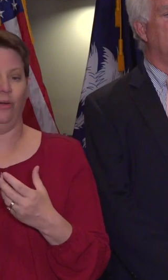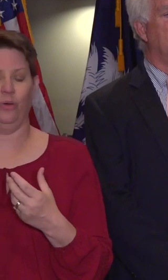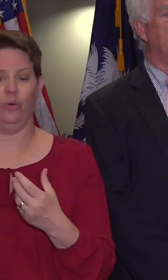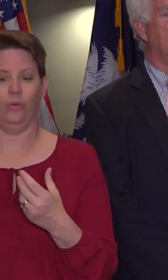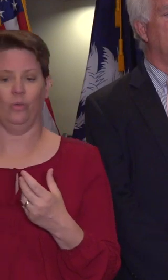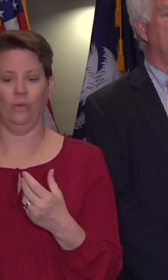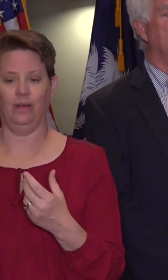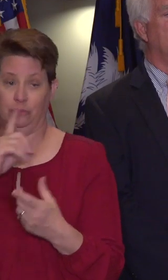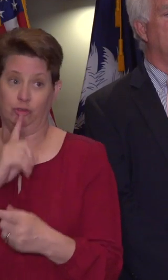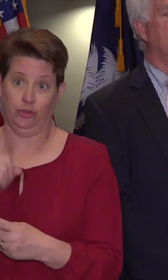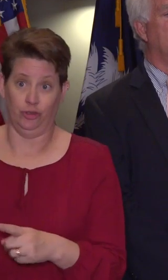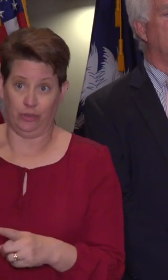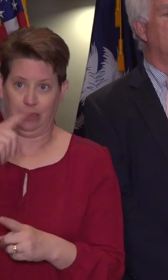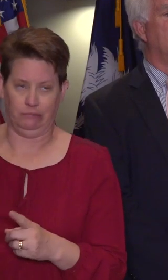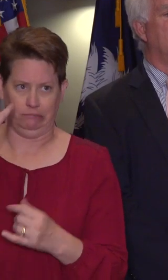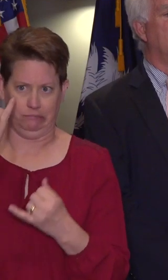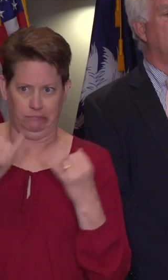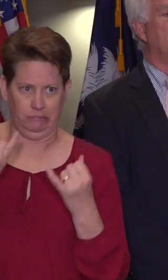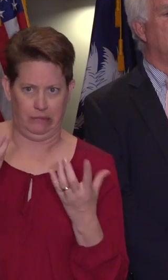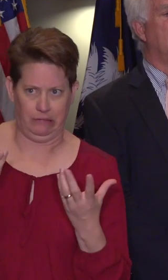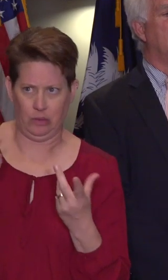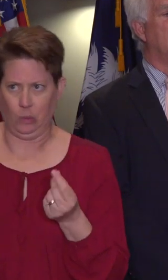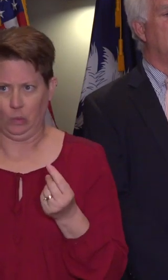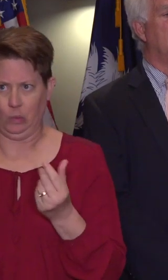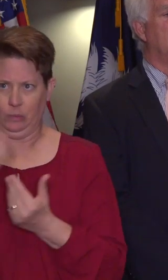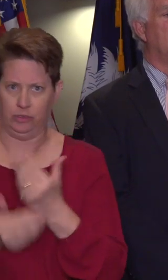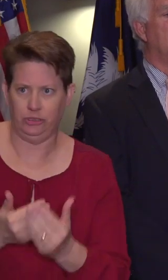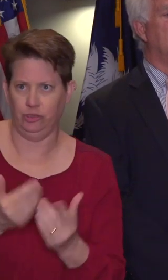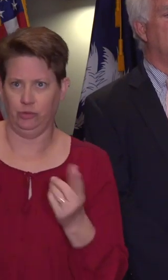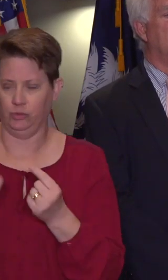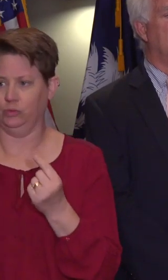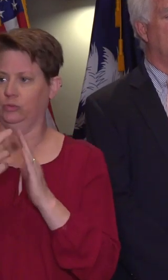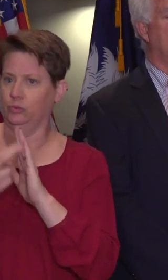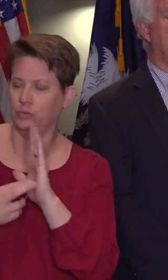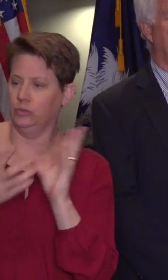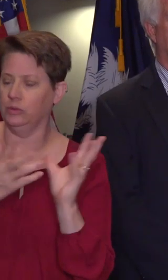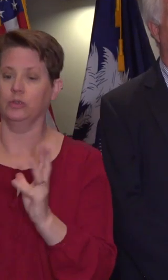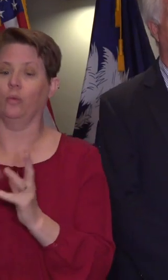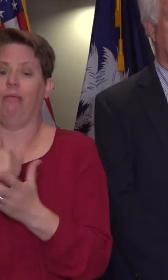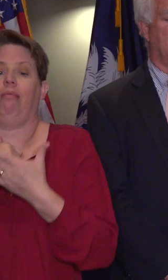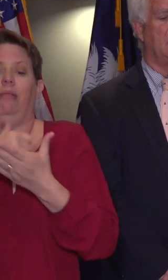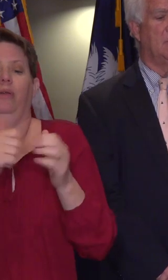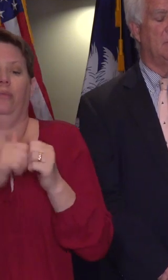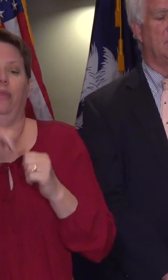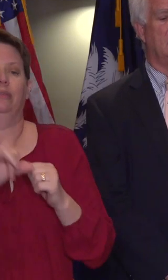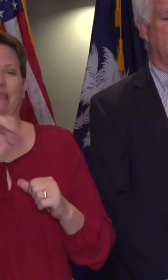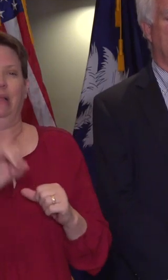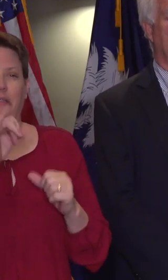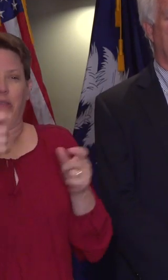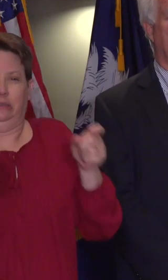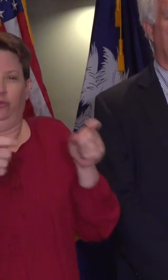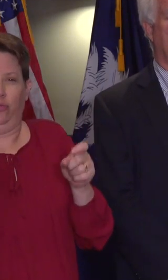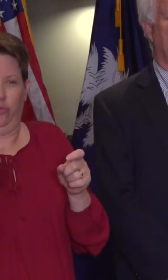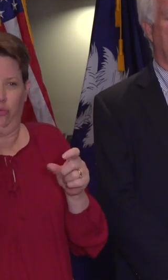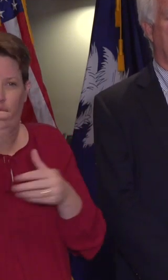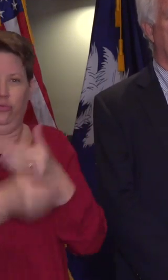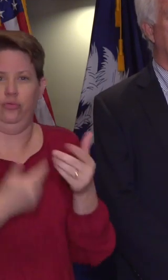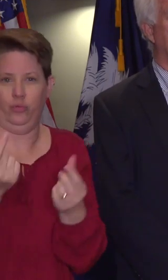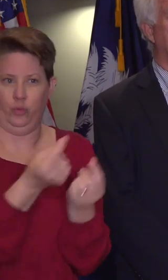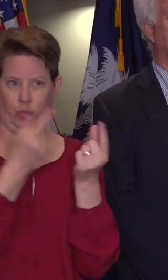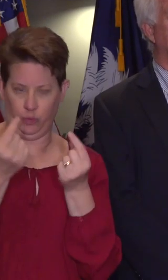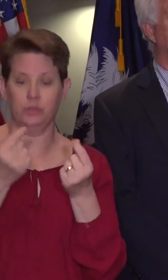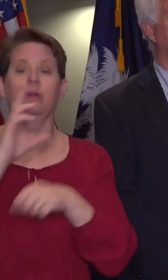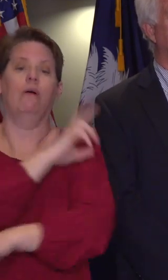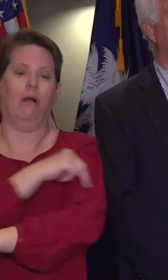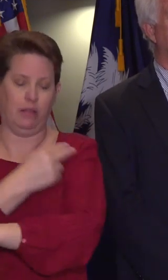of questions about protocol and procedures, and so we are assisting with infection control practices, and hospitals are